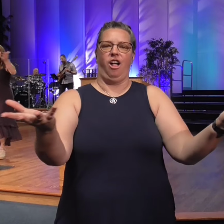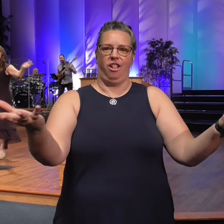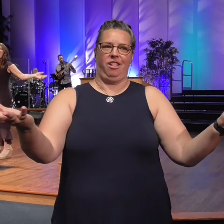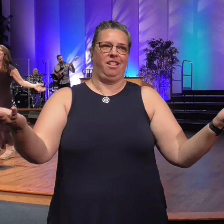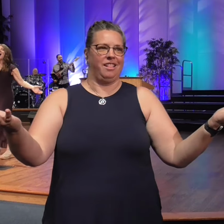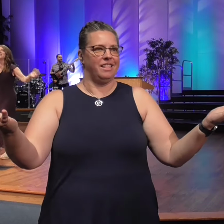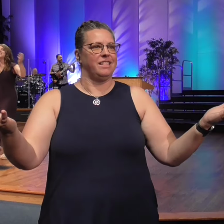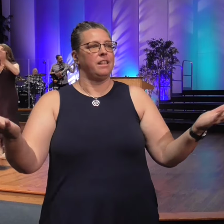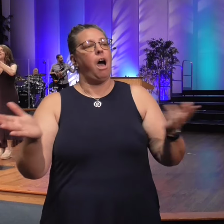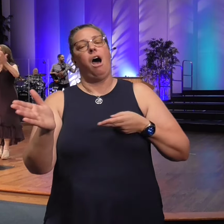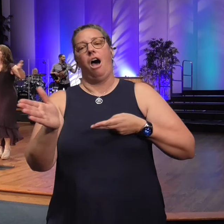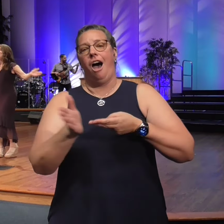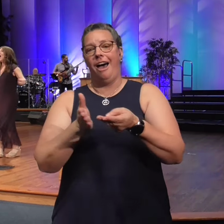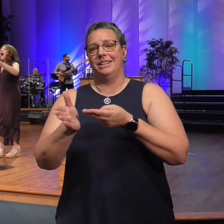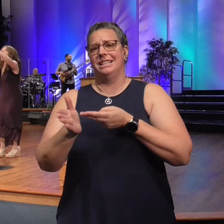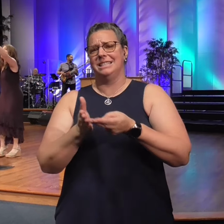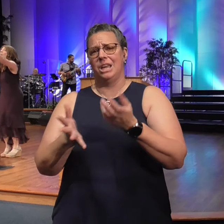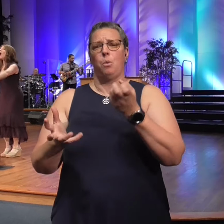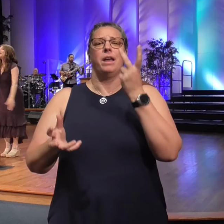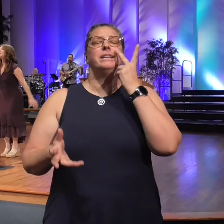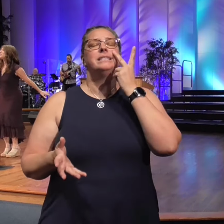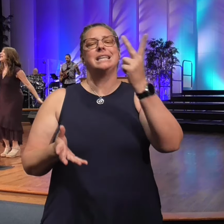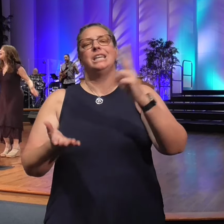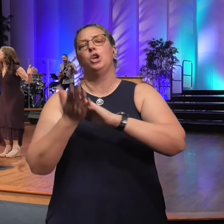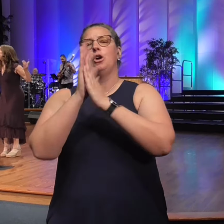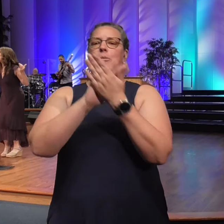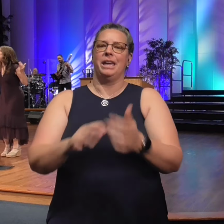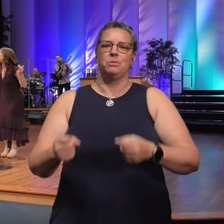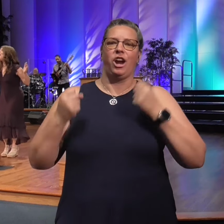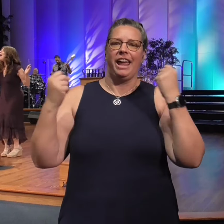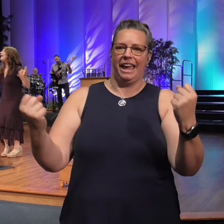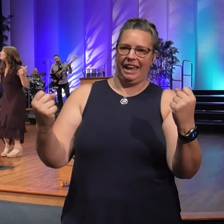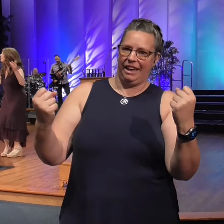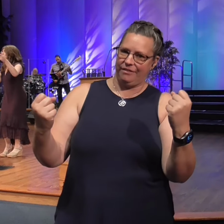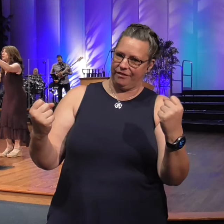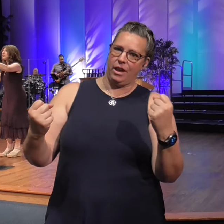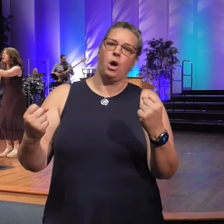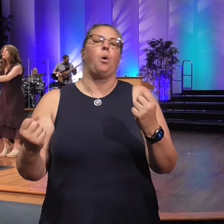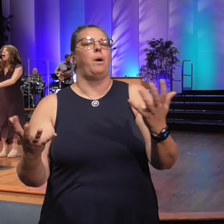out. Honestly, I wanna see you be brave with what